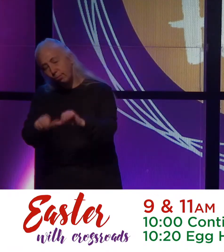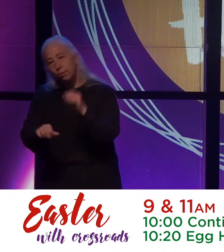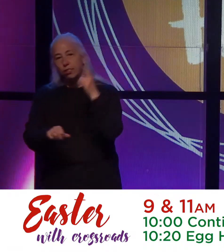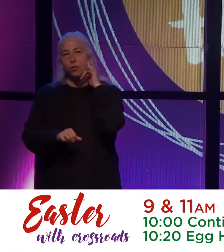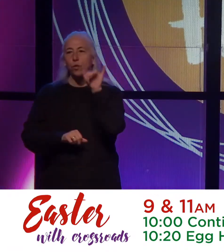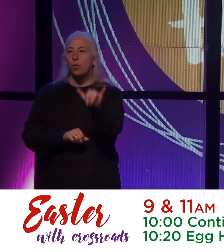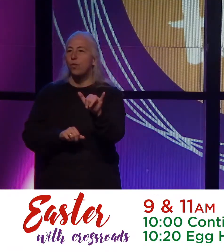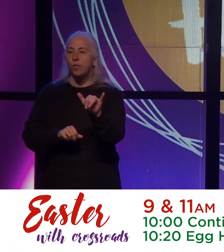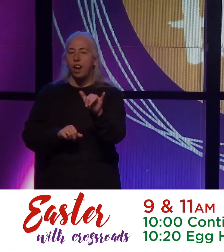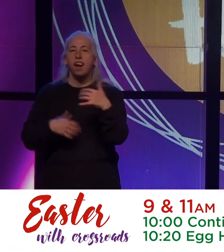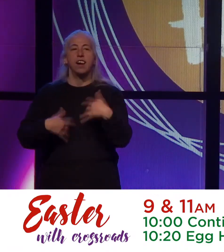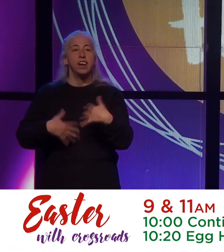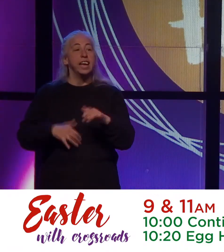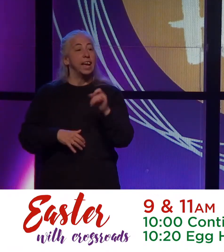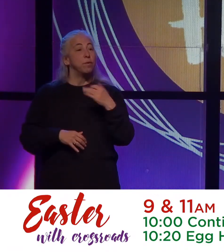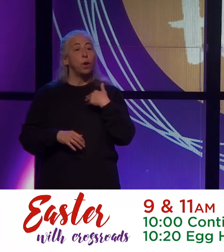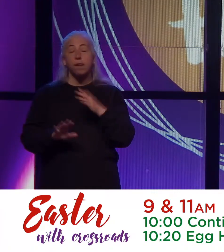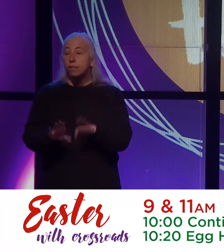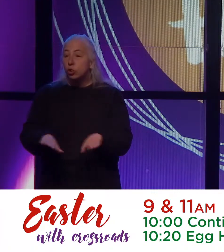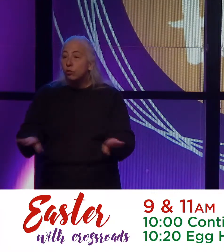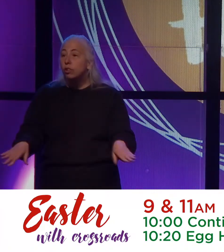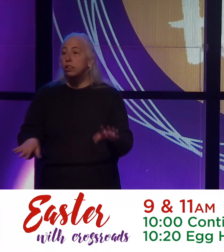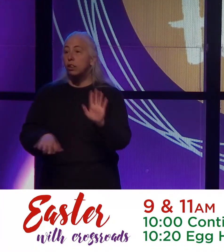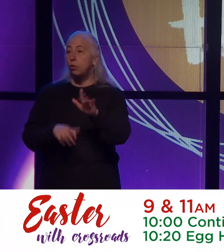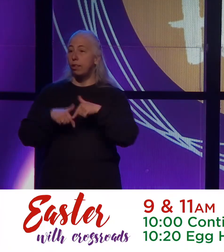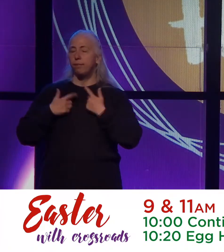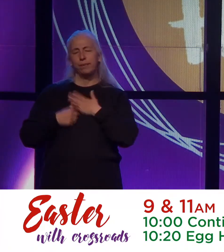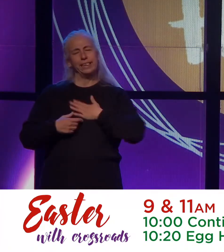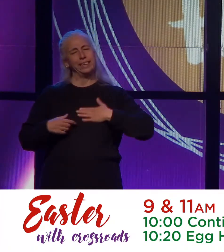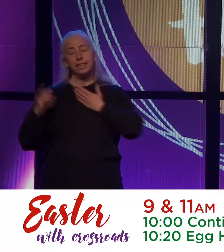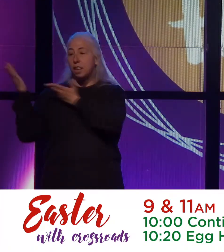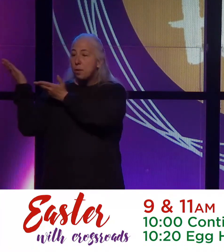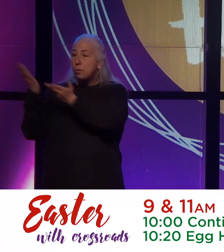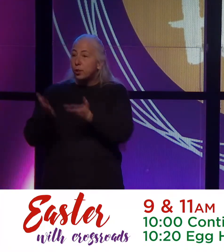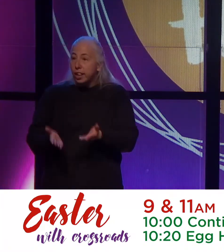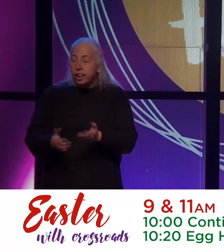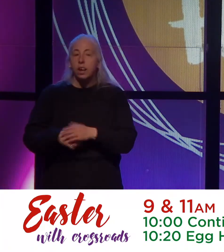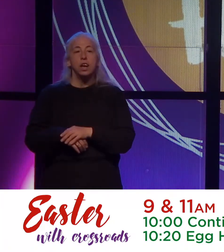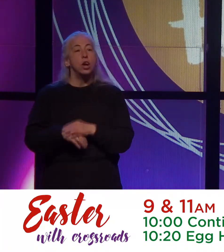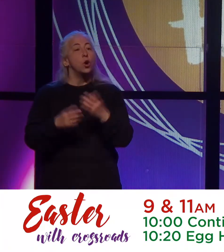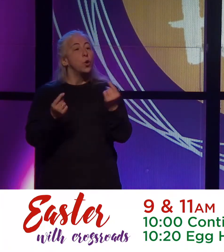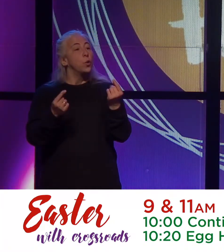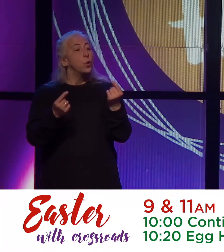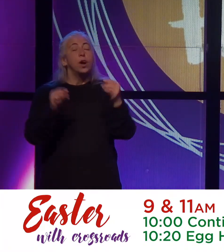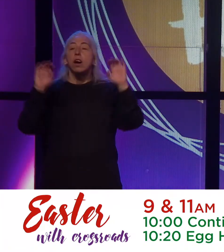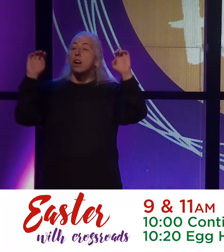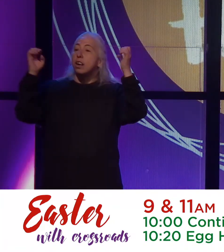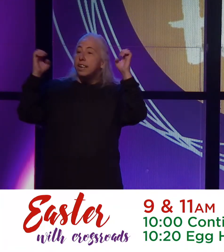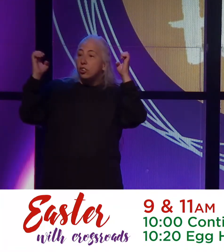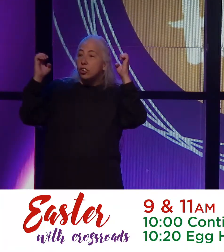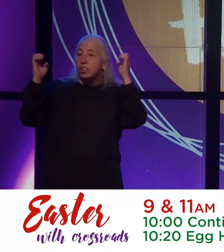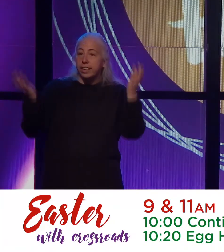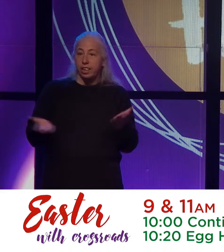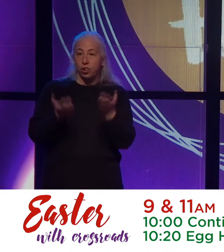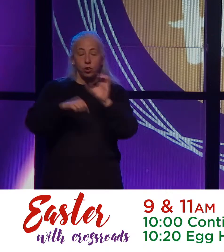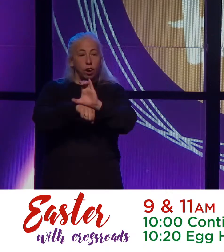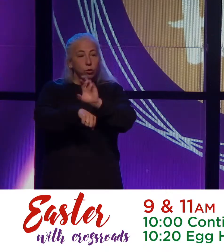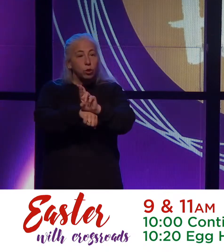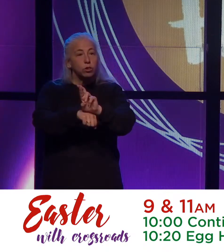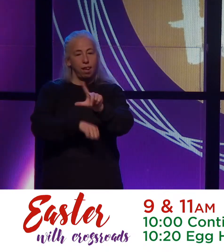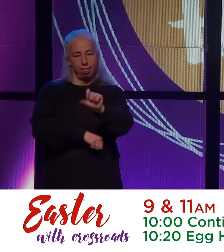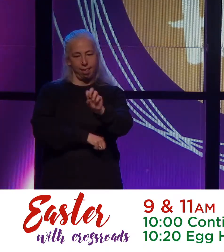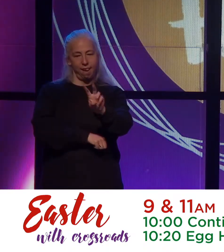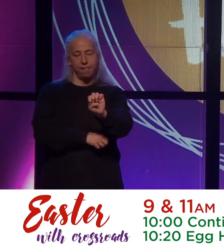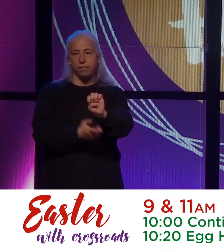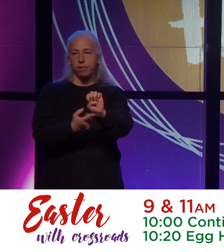ones, children or grandchildren, please bring them, because here's what's going to happen. Easter with Crossroads is where love includes